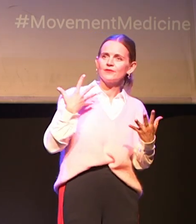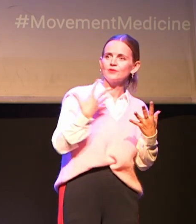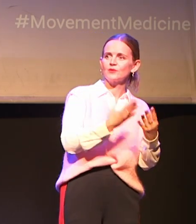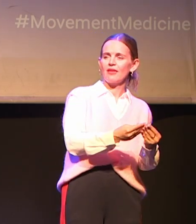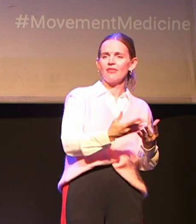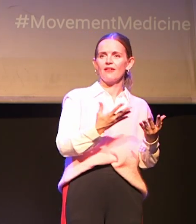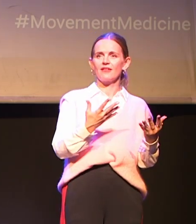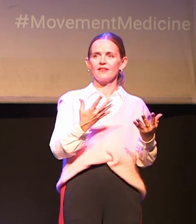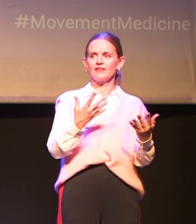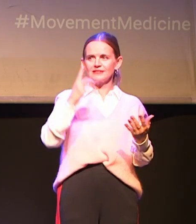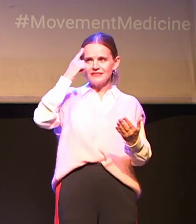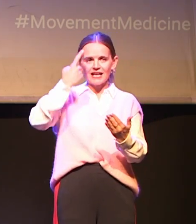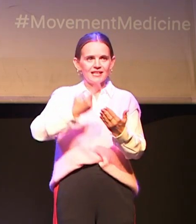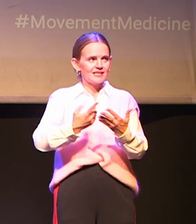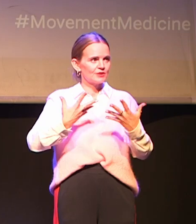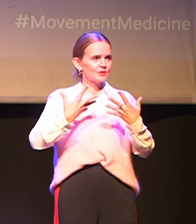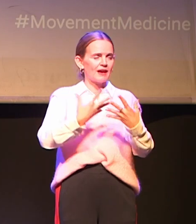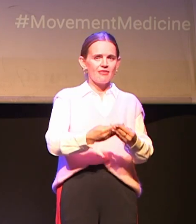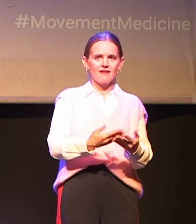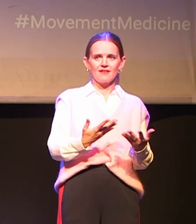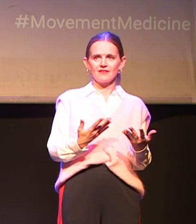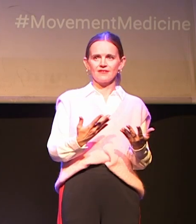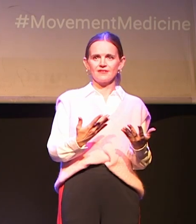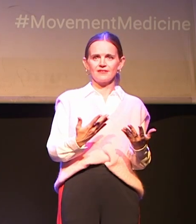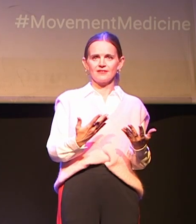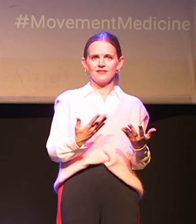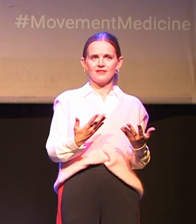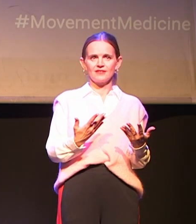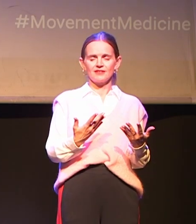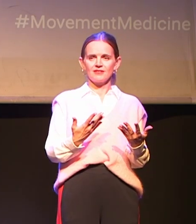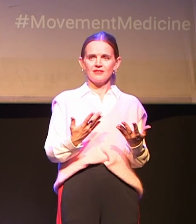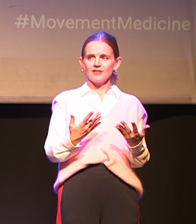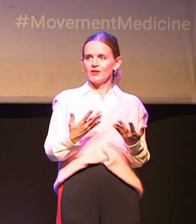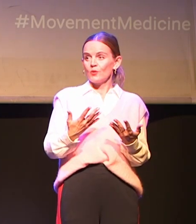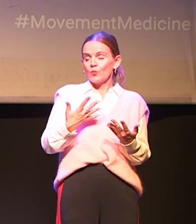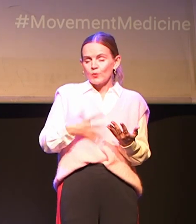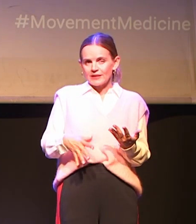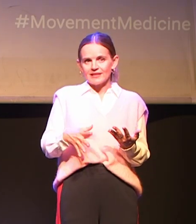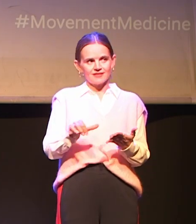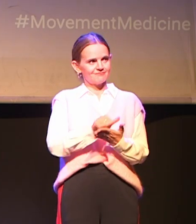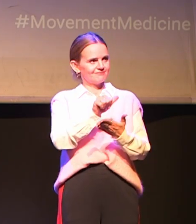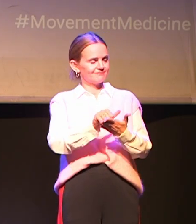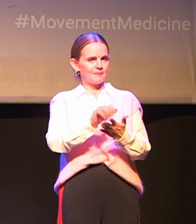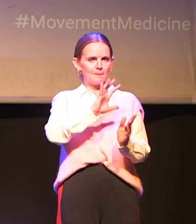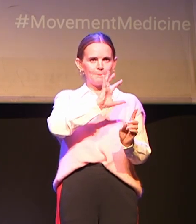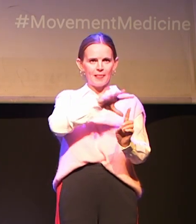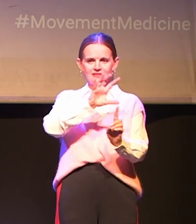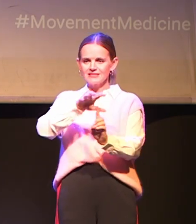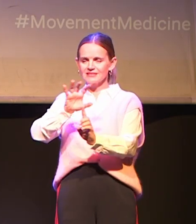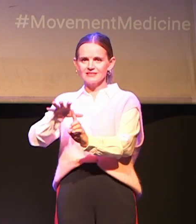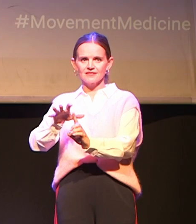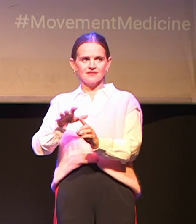that as movement. We have to have places for the processing of that. Now, does every organization have to do